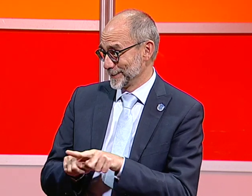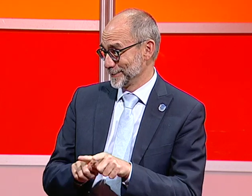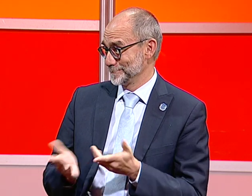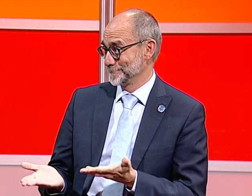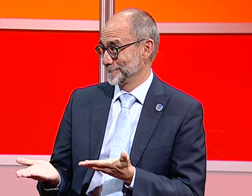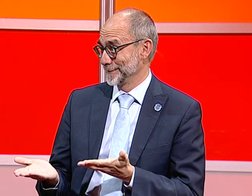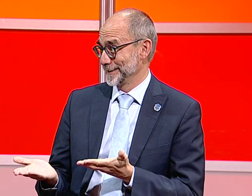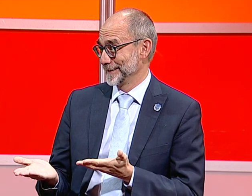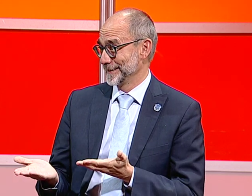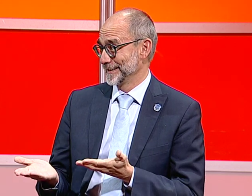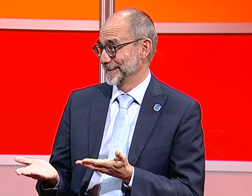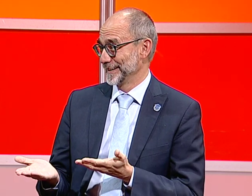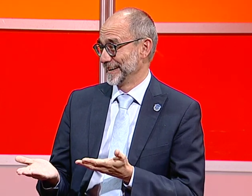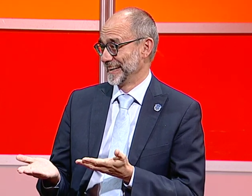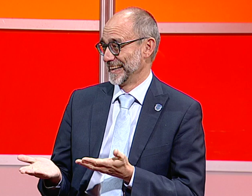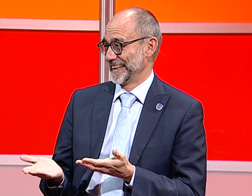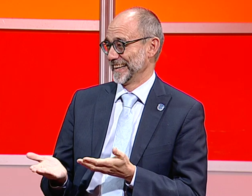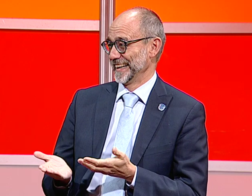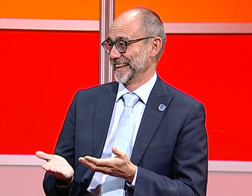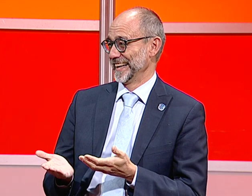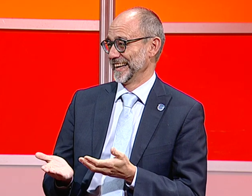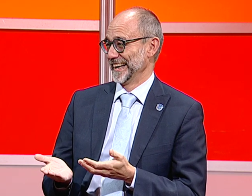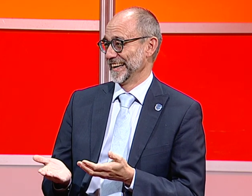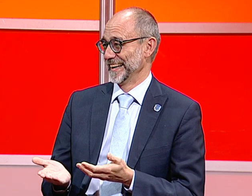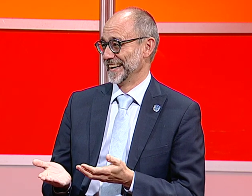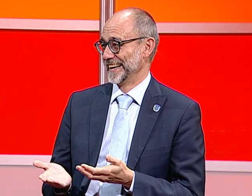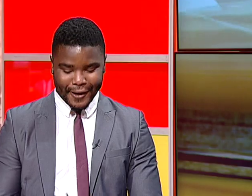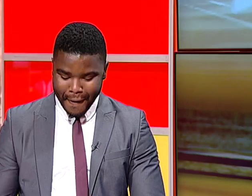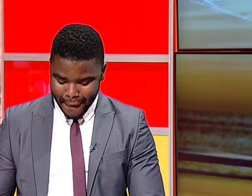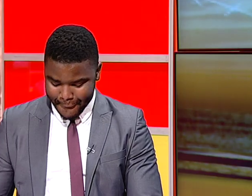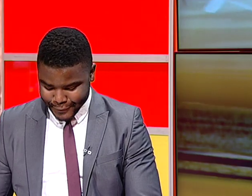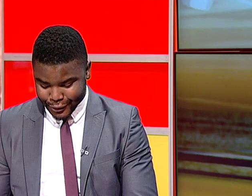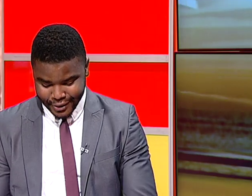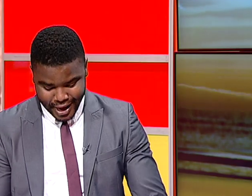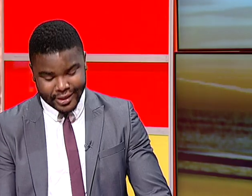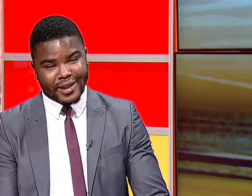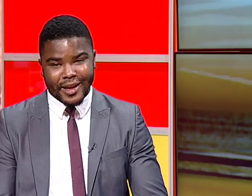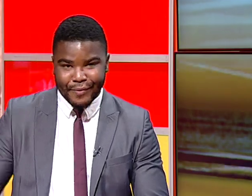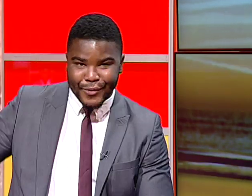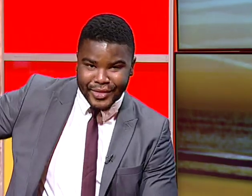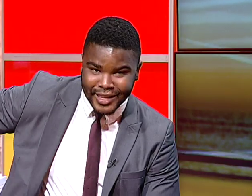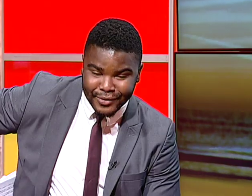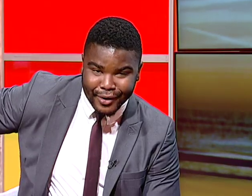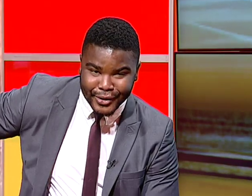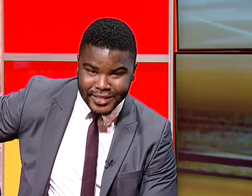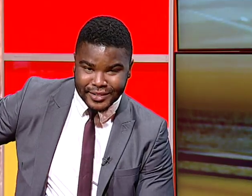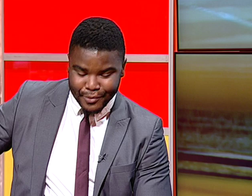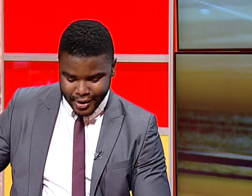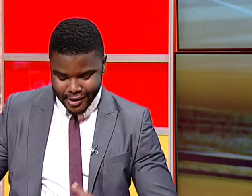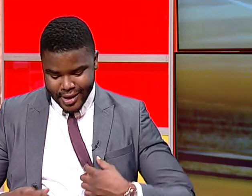So I'm going to challenge you to also sign something. I'm going to learn. So I did learn a few things for our viewers this morning.